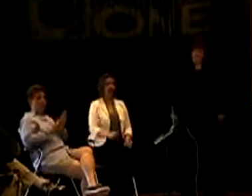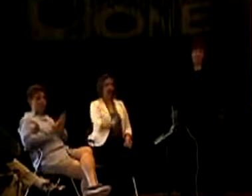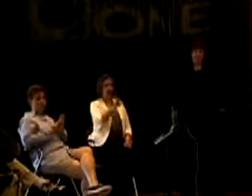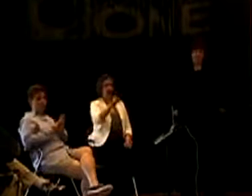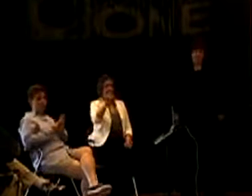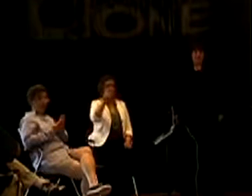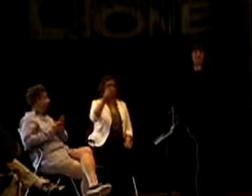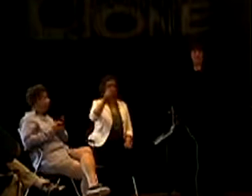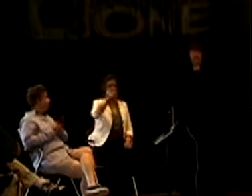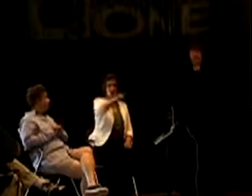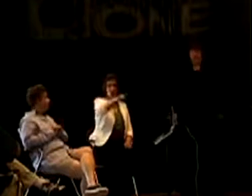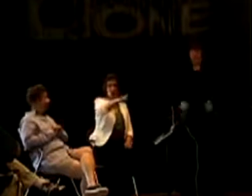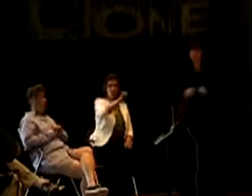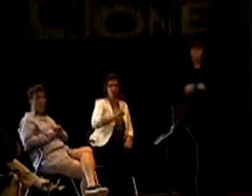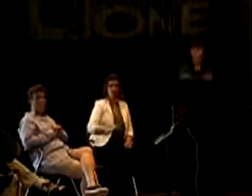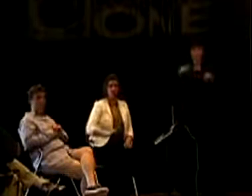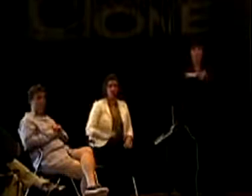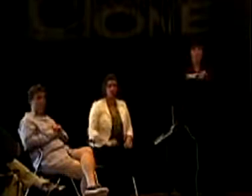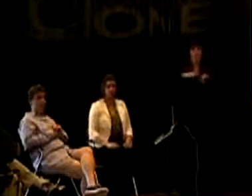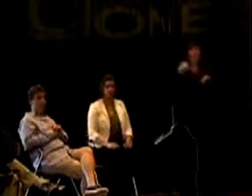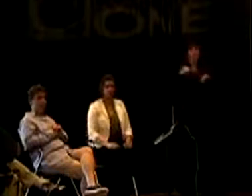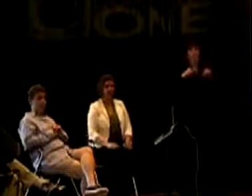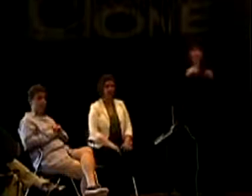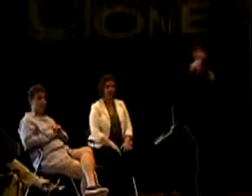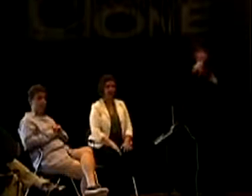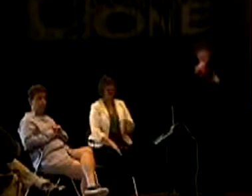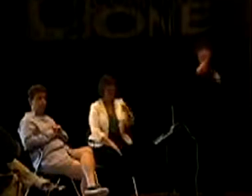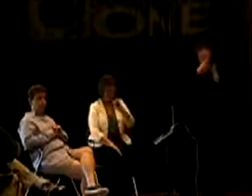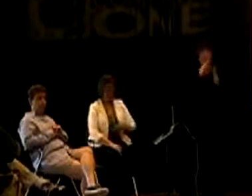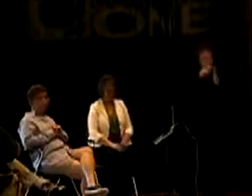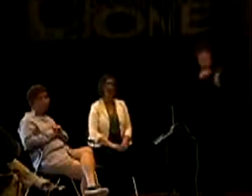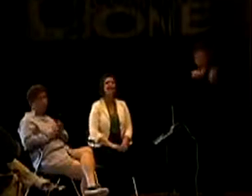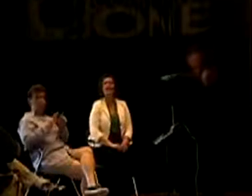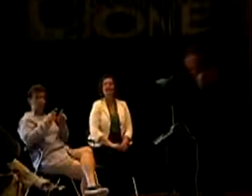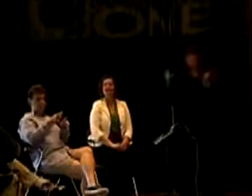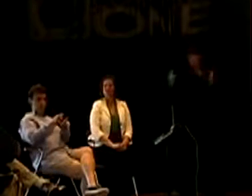Sure. And we're going to, as we do this, we've got a voicer who's going to turn on her mic, and there we